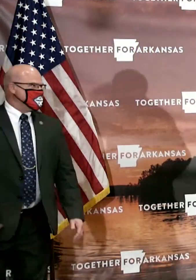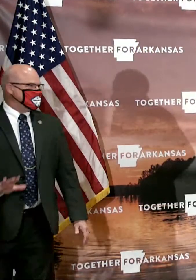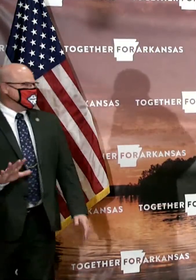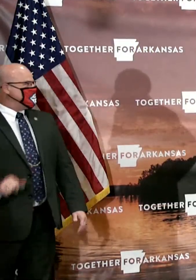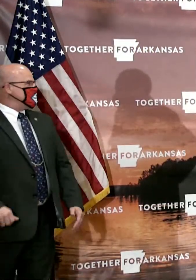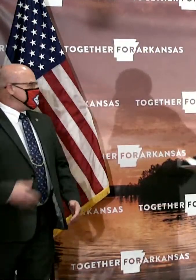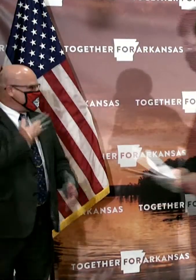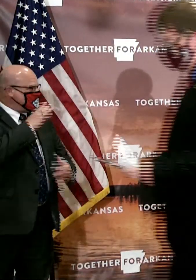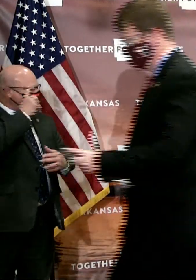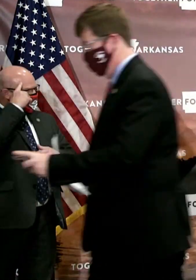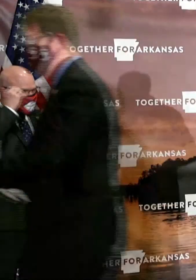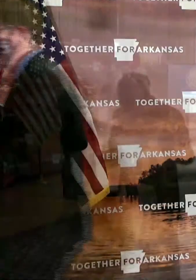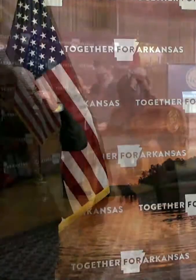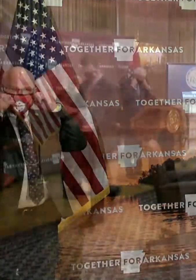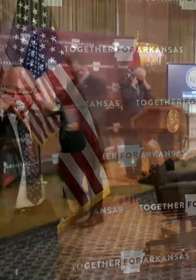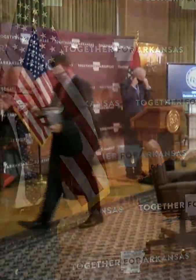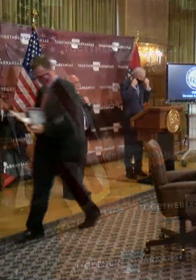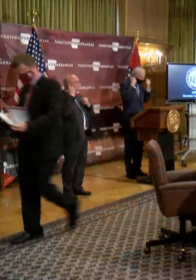Afternoon, Eddie.